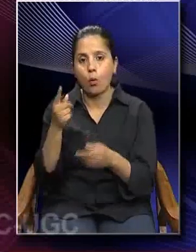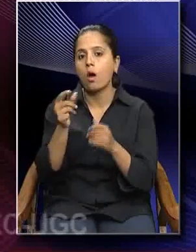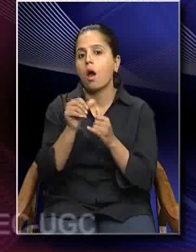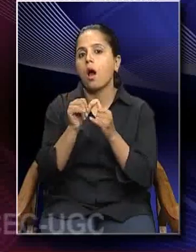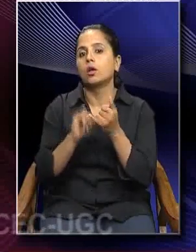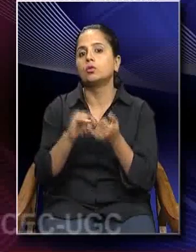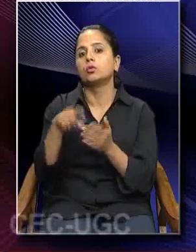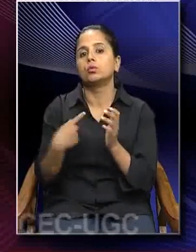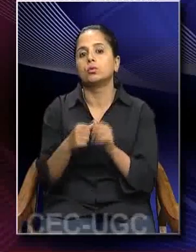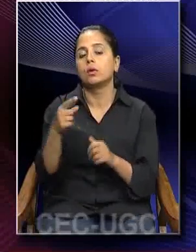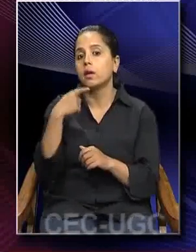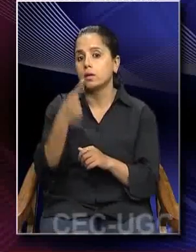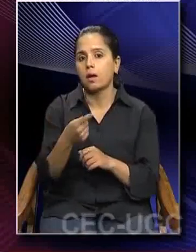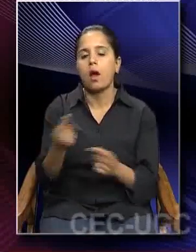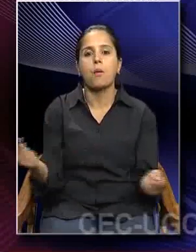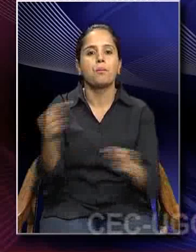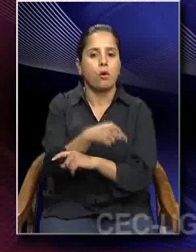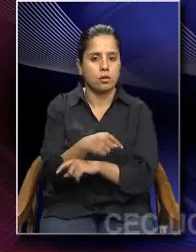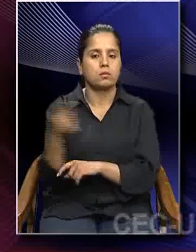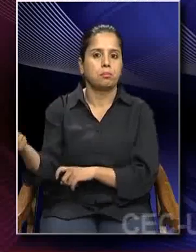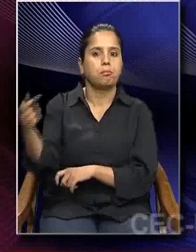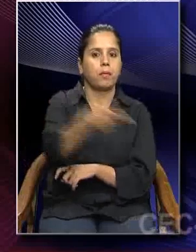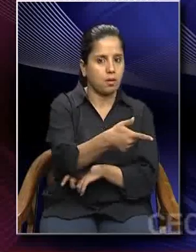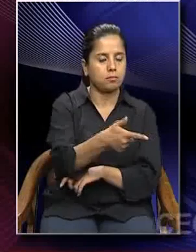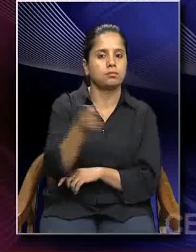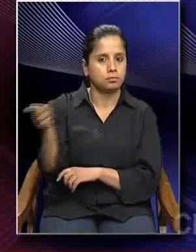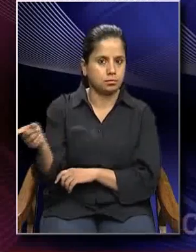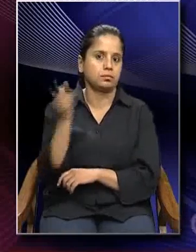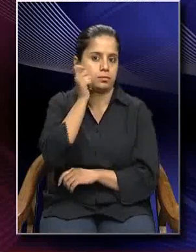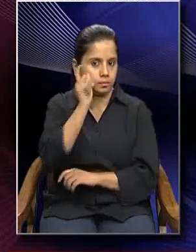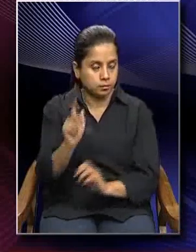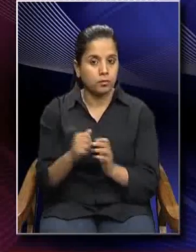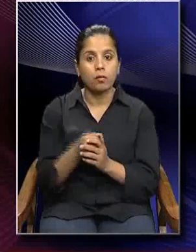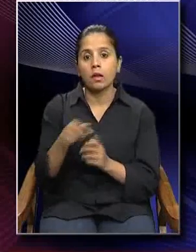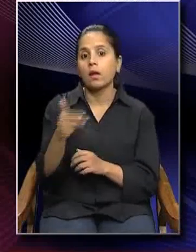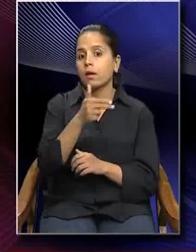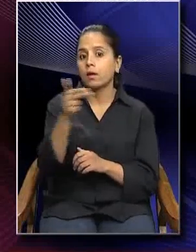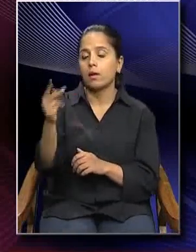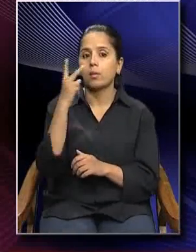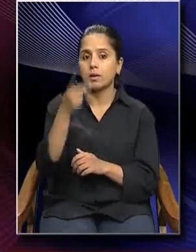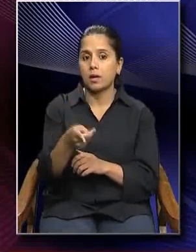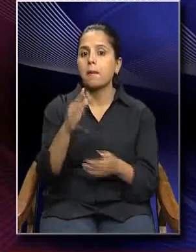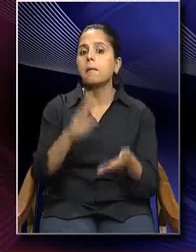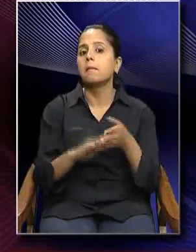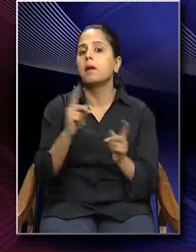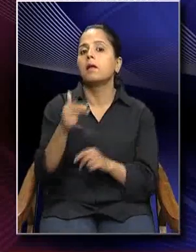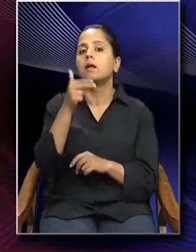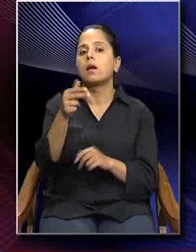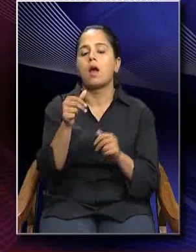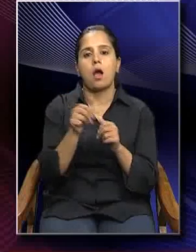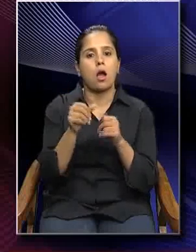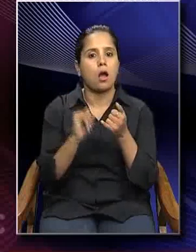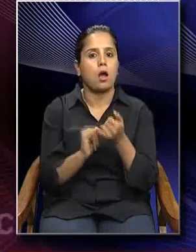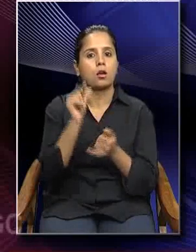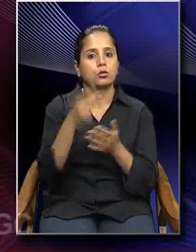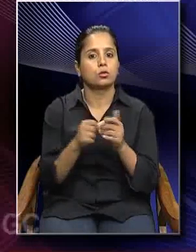form it was reverse, and the name of this particular type of marriage as Asura